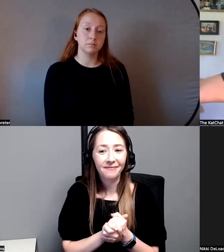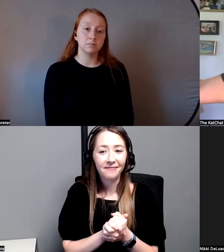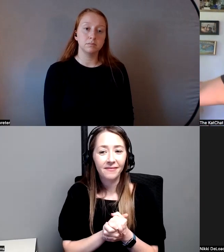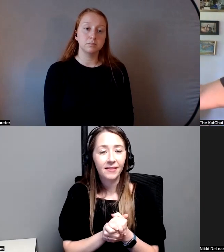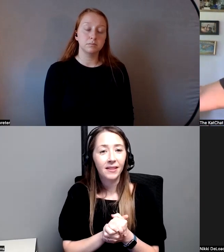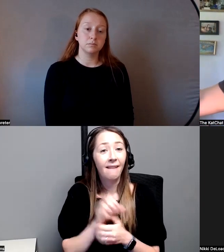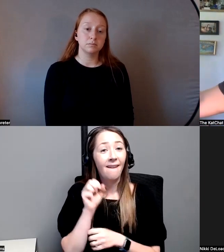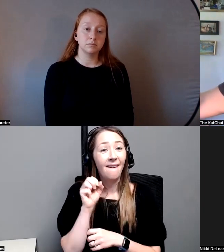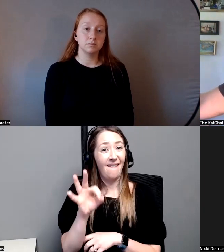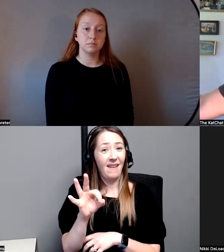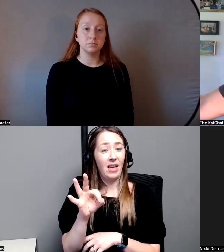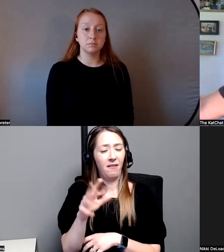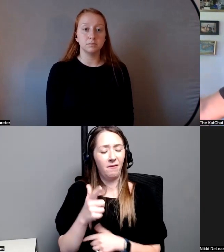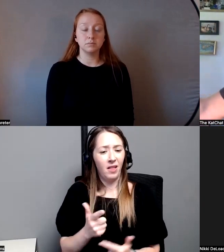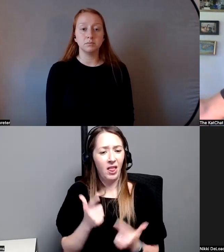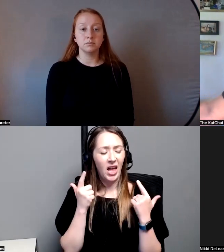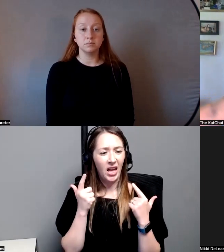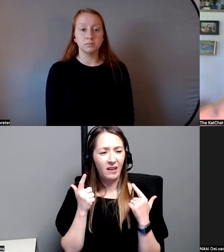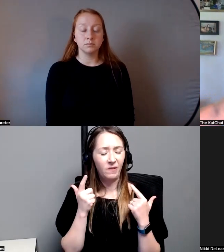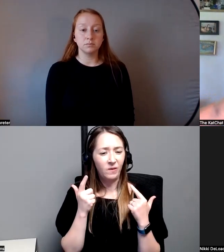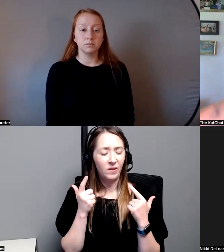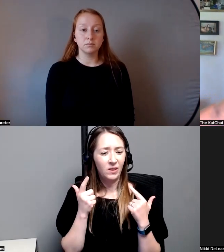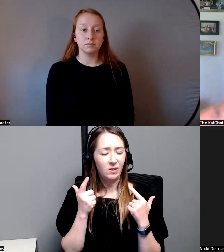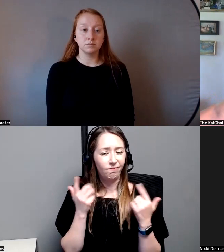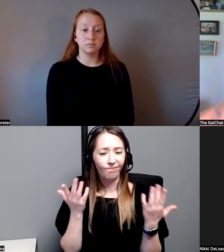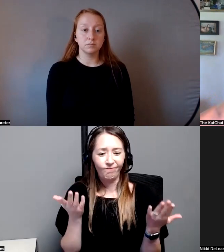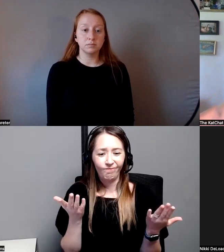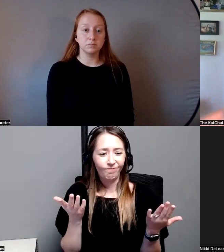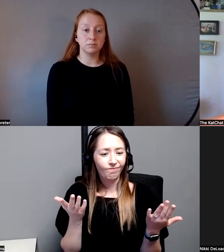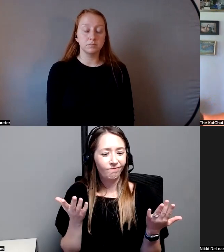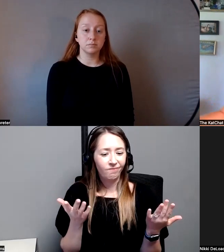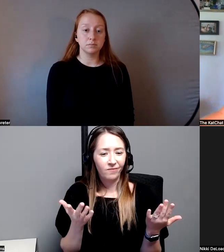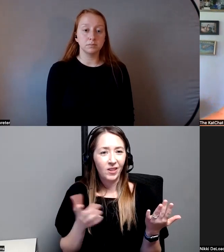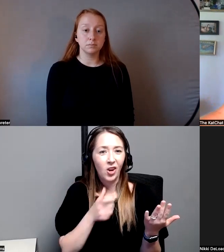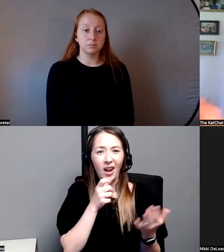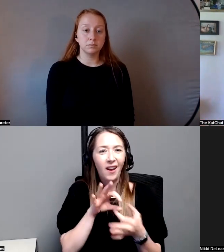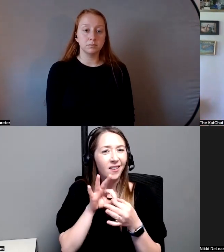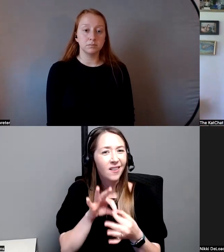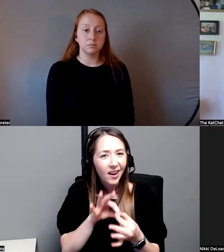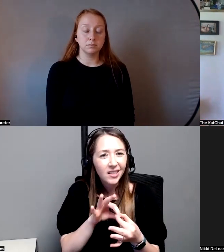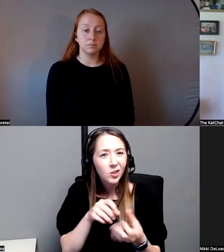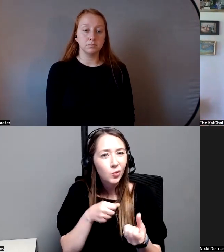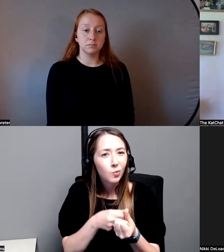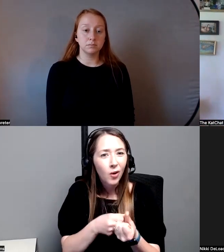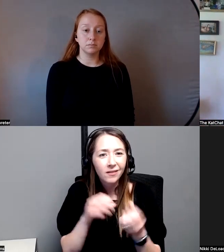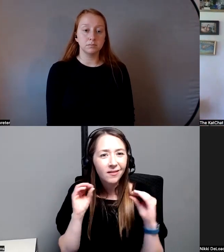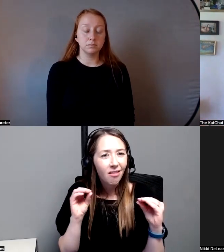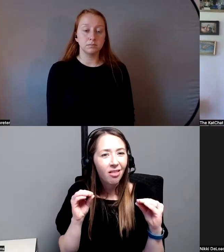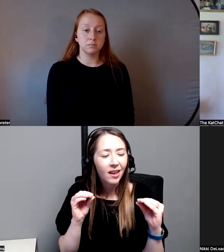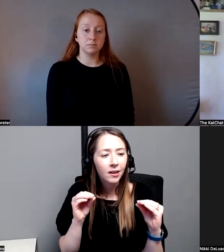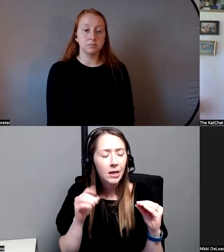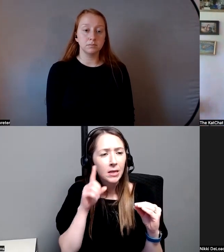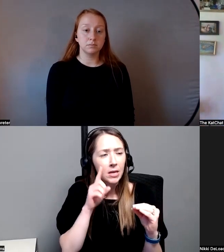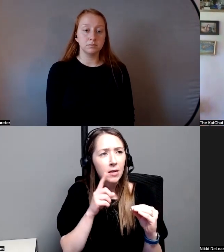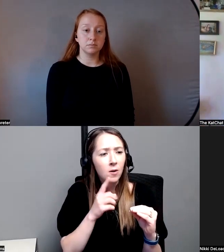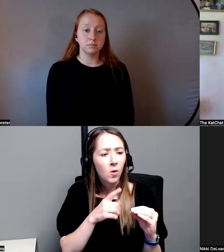if you're looking at your life and there's really you're not really plugged into any place, think about what pulls and tugs